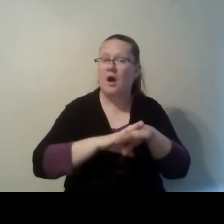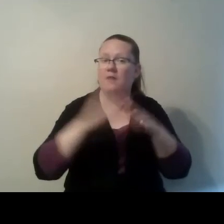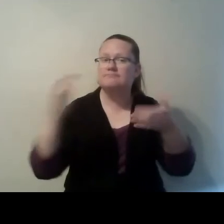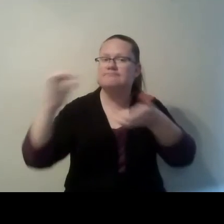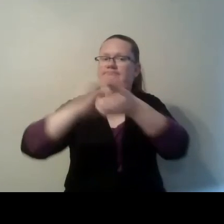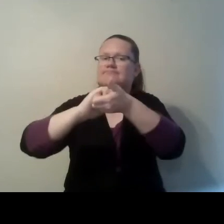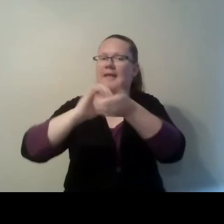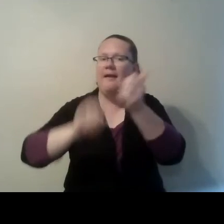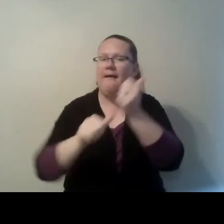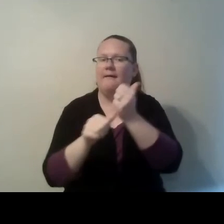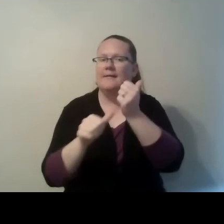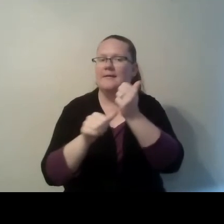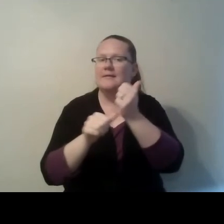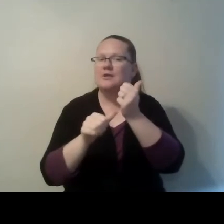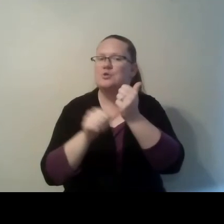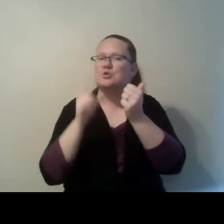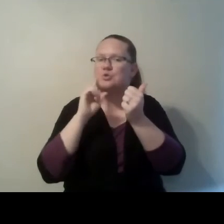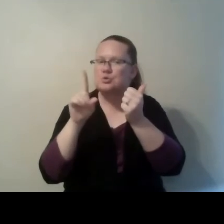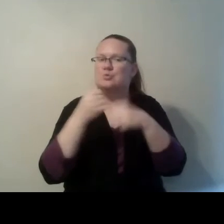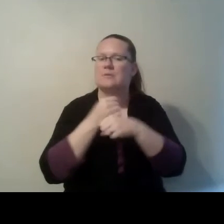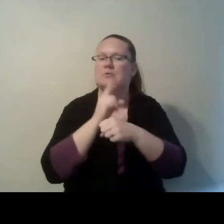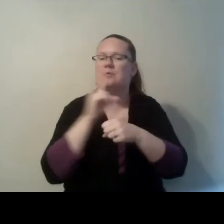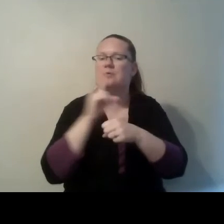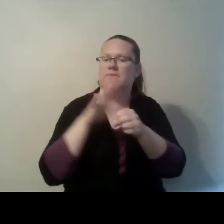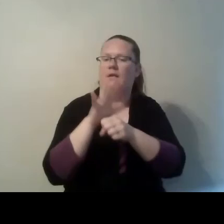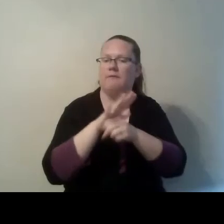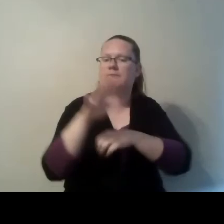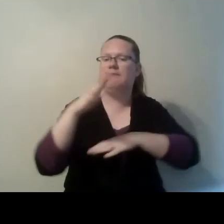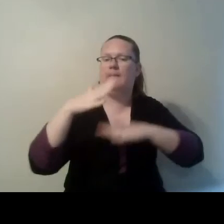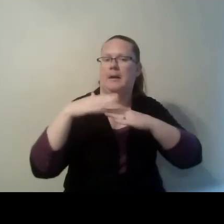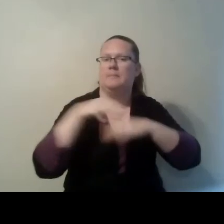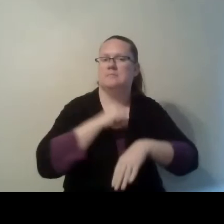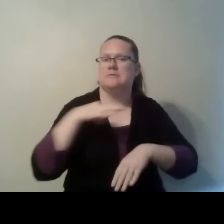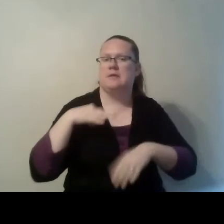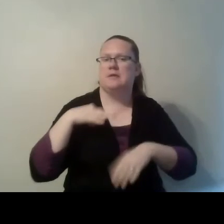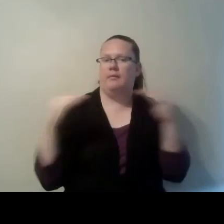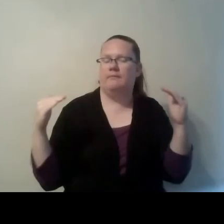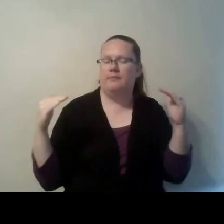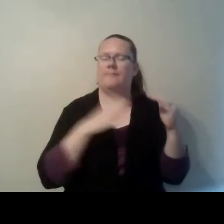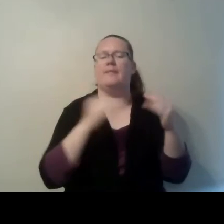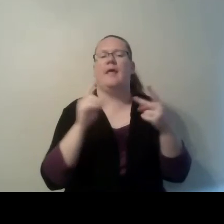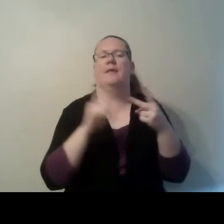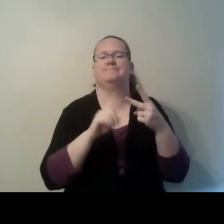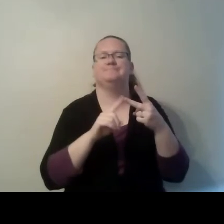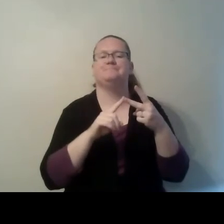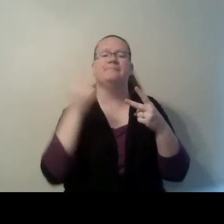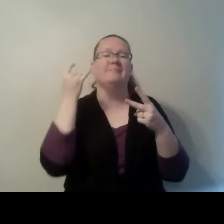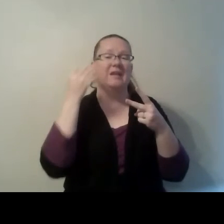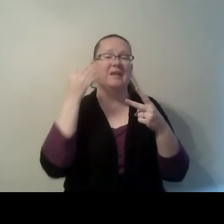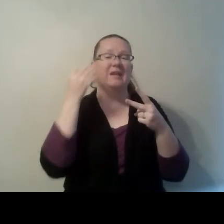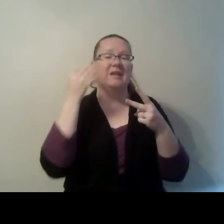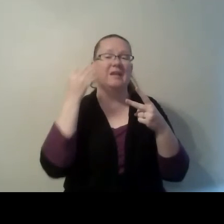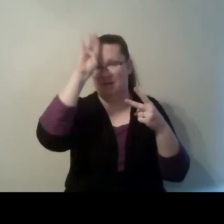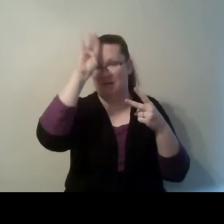setups at all to maintain the minimum staffing levels. And I'm also wondering if any of the firefighters have had